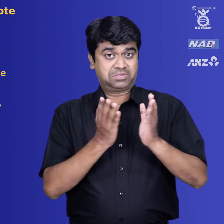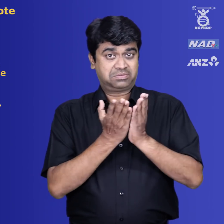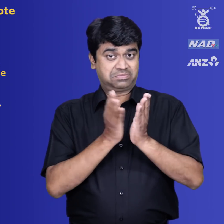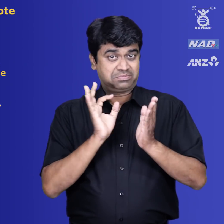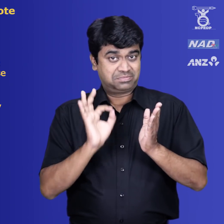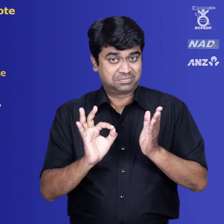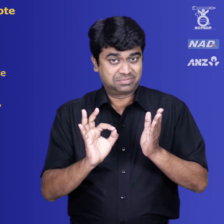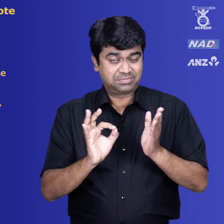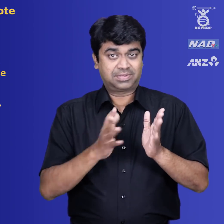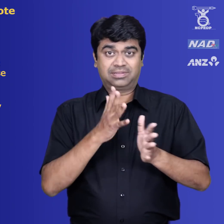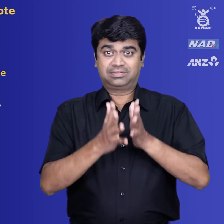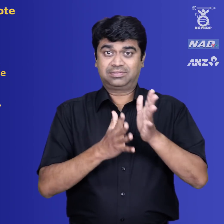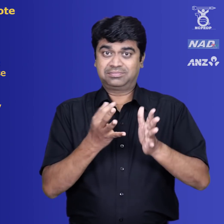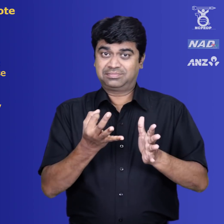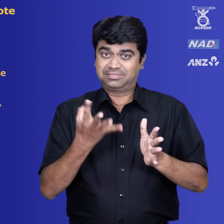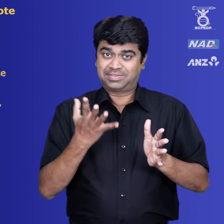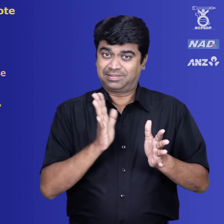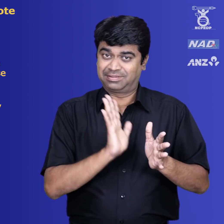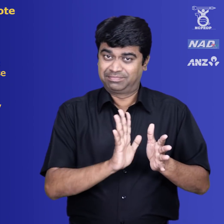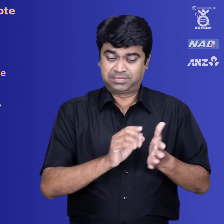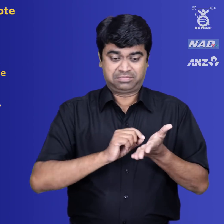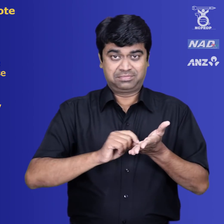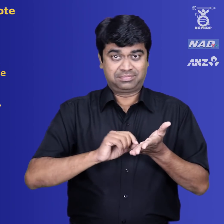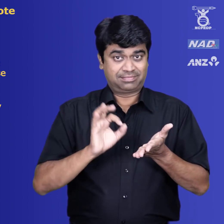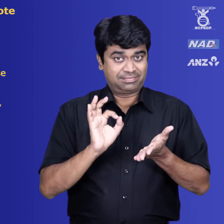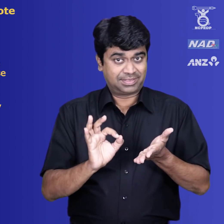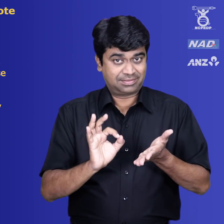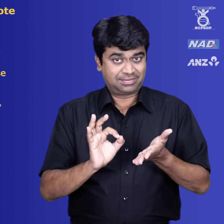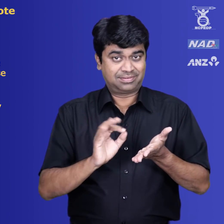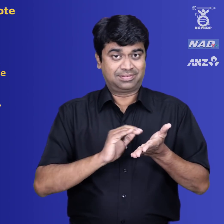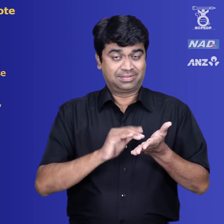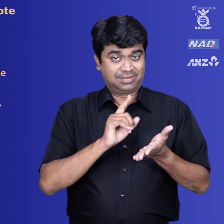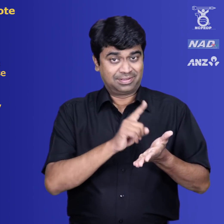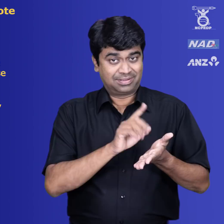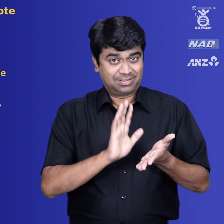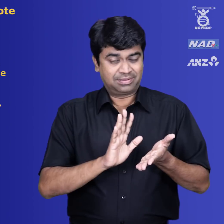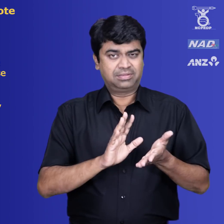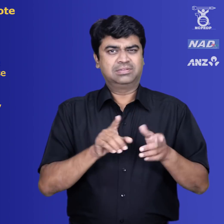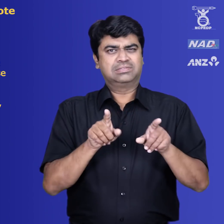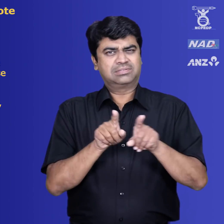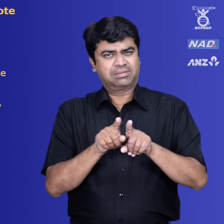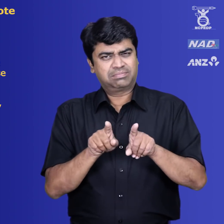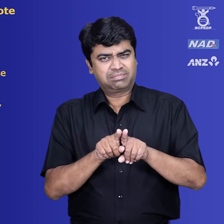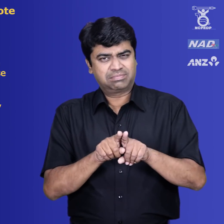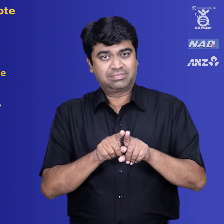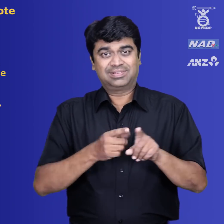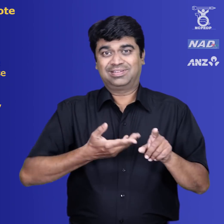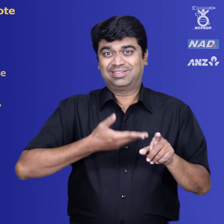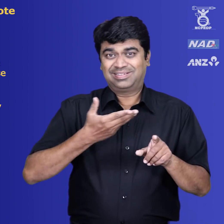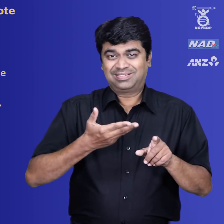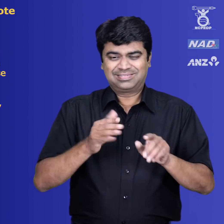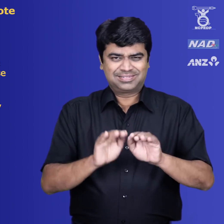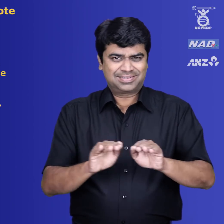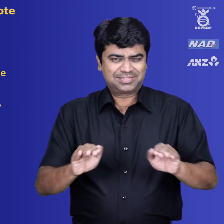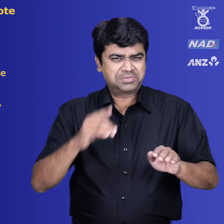in sign language and Braille, and also teachers who are trained in teaching